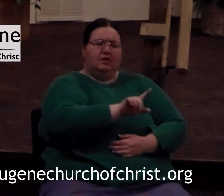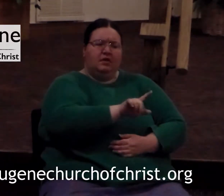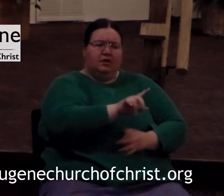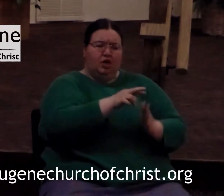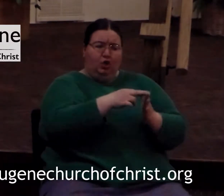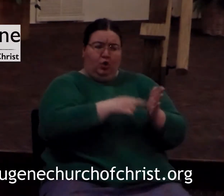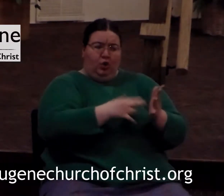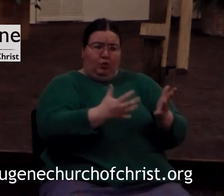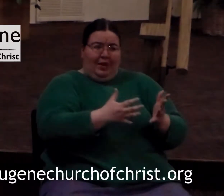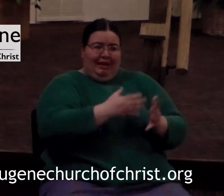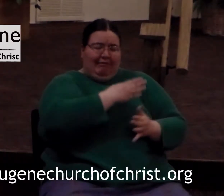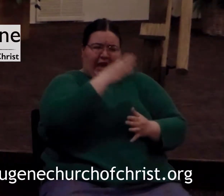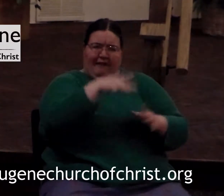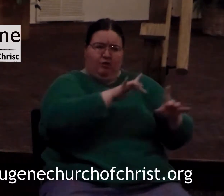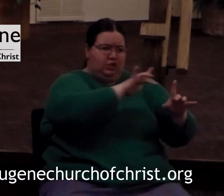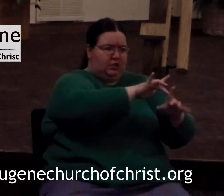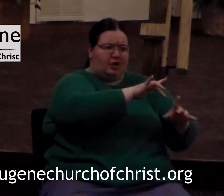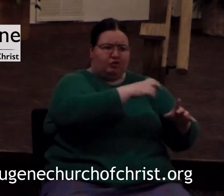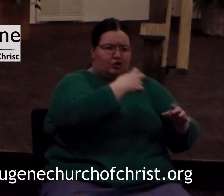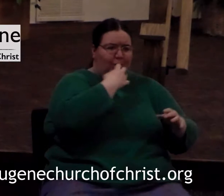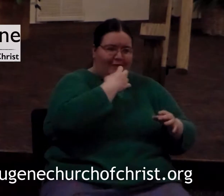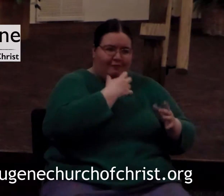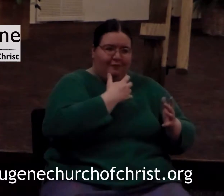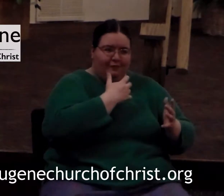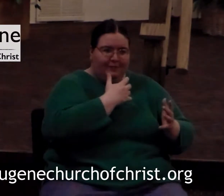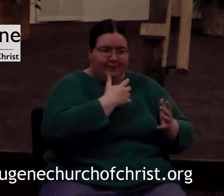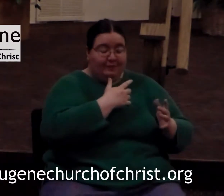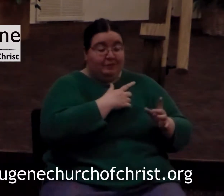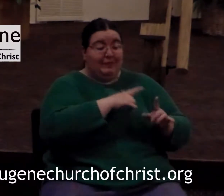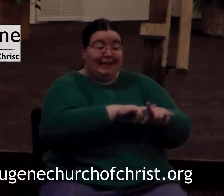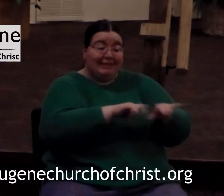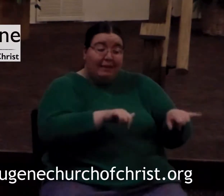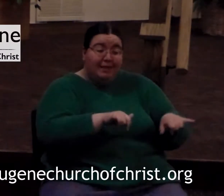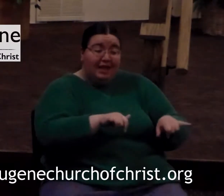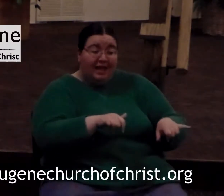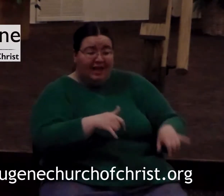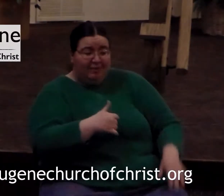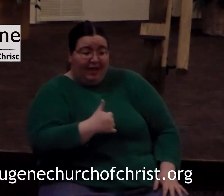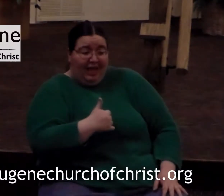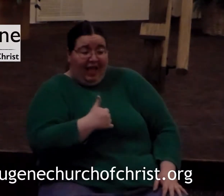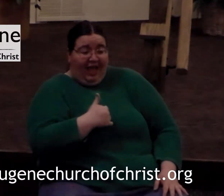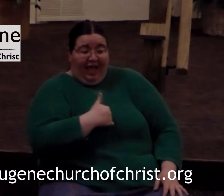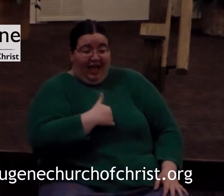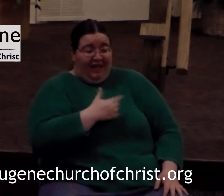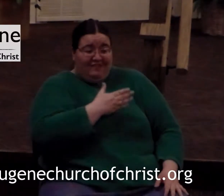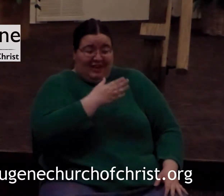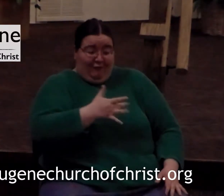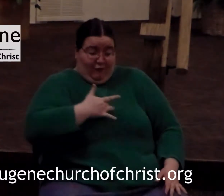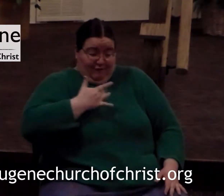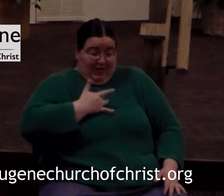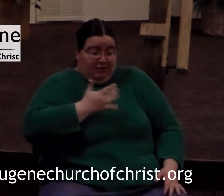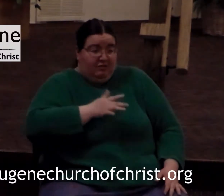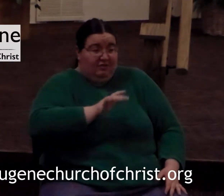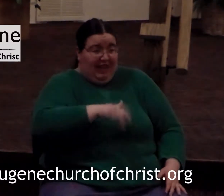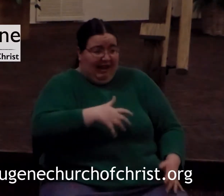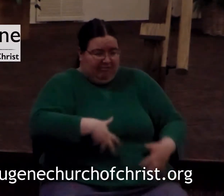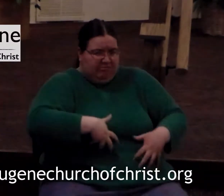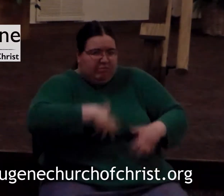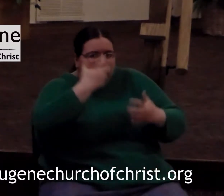I don't understand what it's like to have that level of adrenaline or to be able to skate that well, that fast, with a stick in your hand. I don't